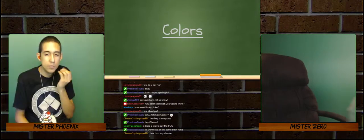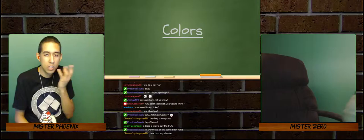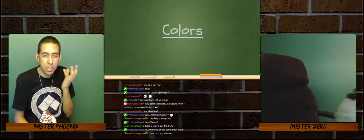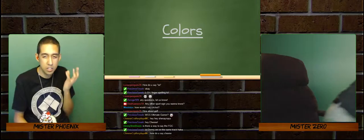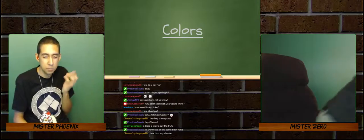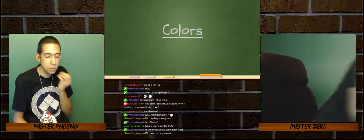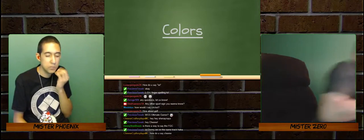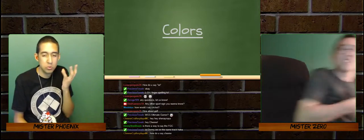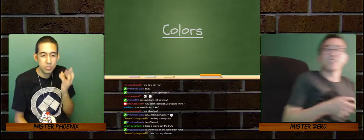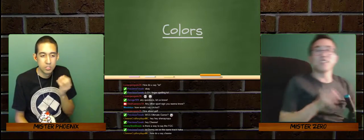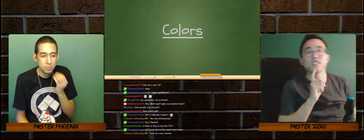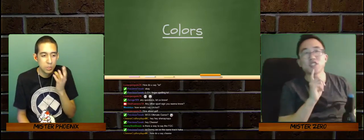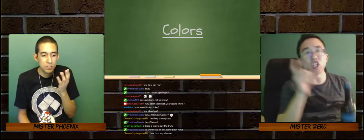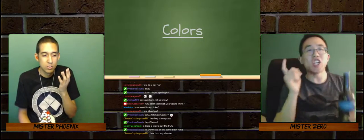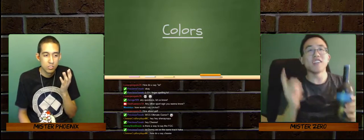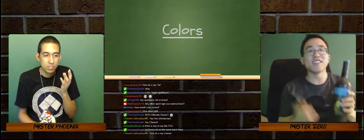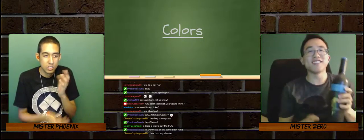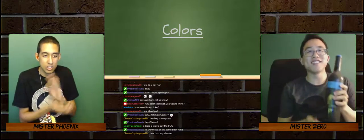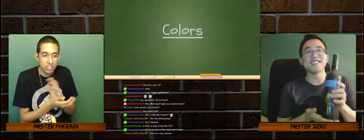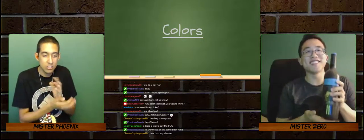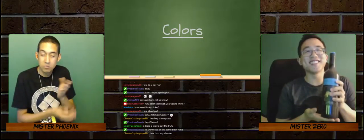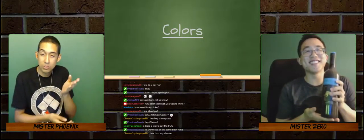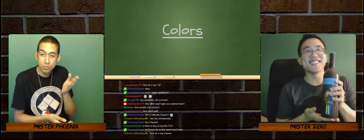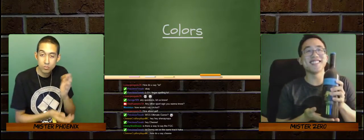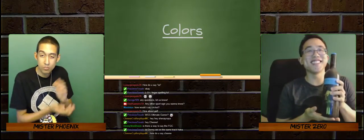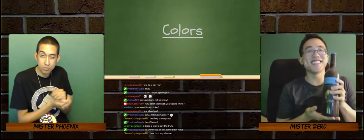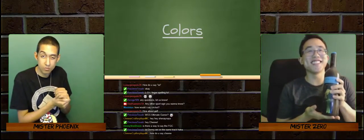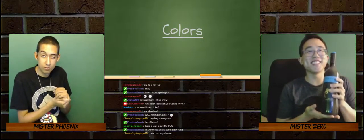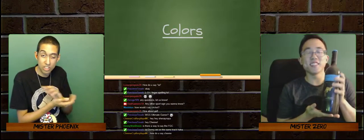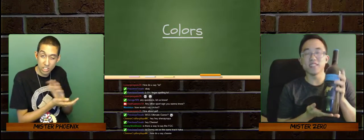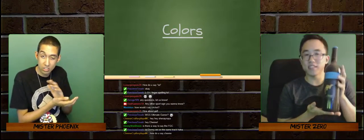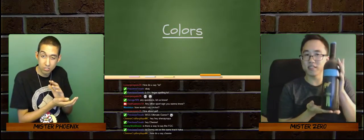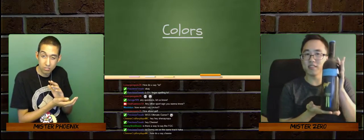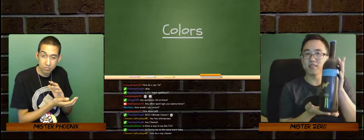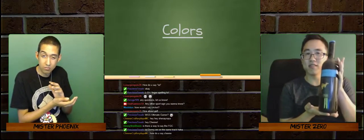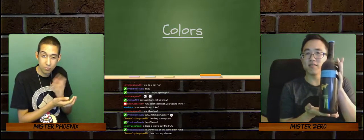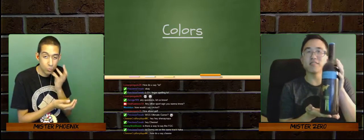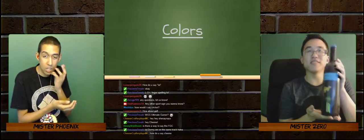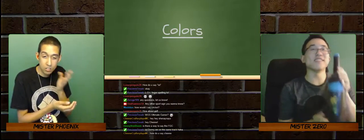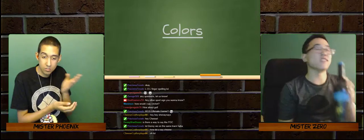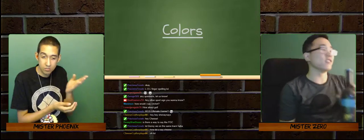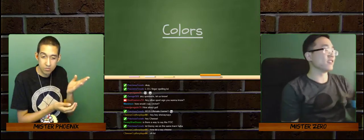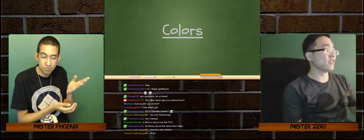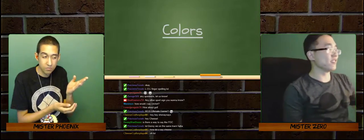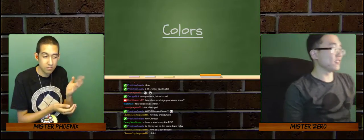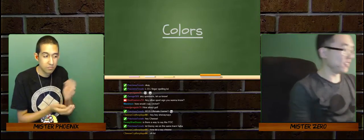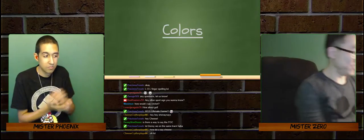Beautiful, huh? Beautiful, beautiful. Cheese, there you go. Cheese, wine.